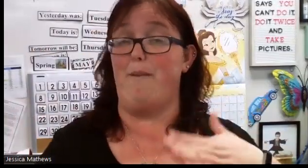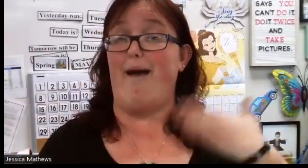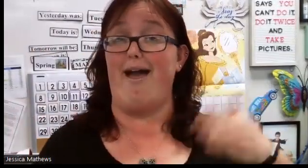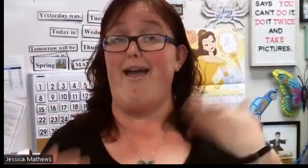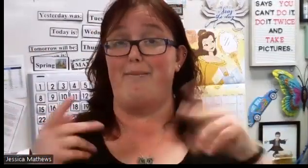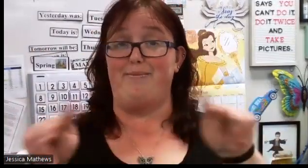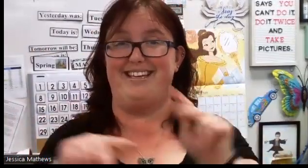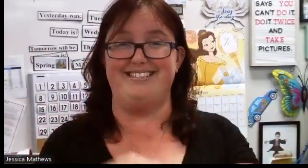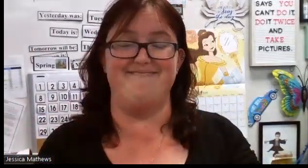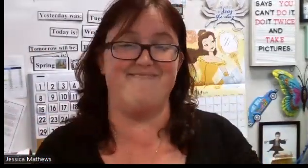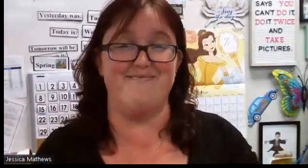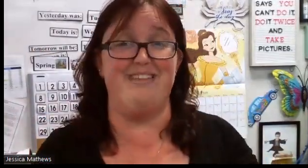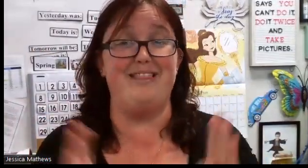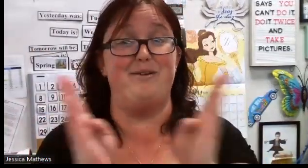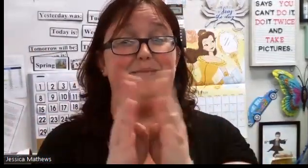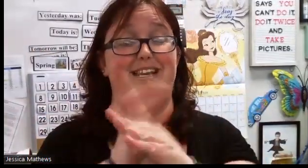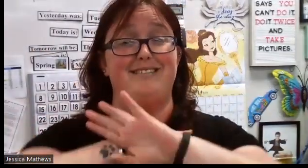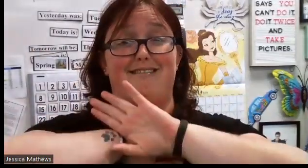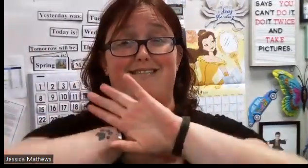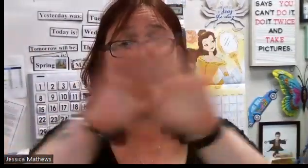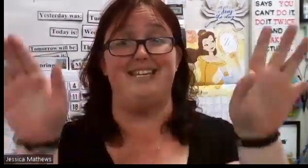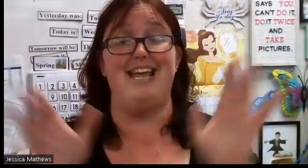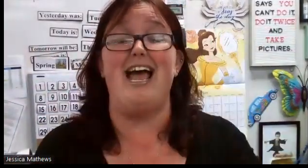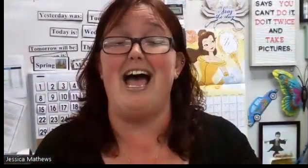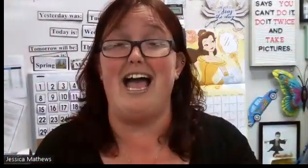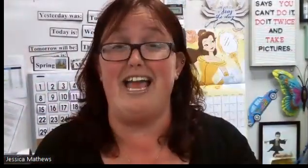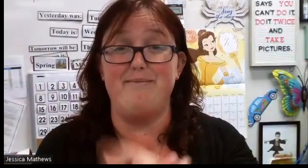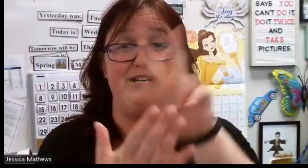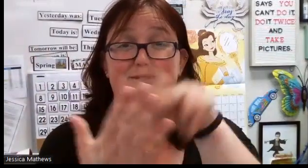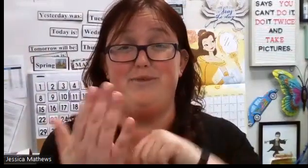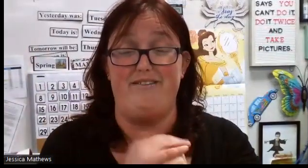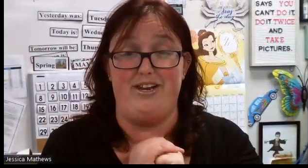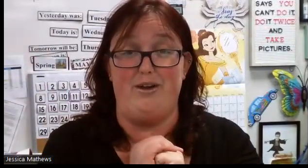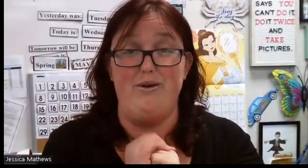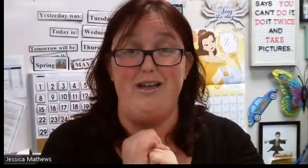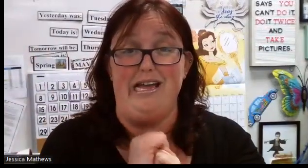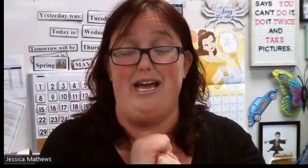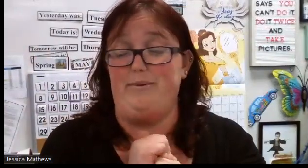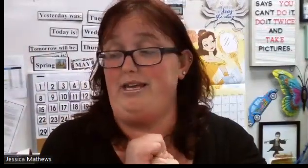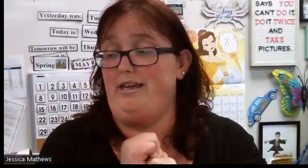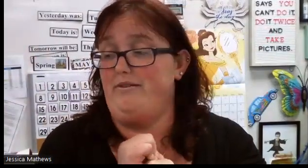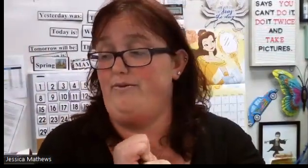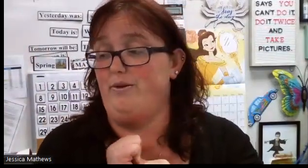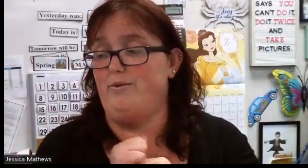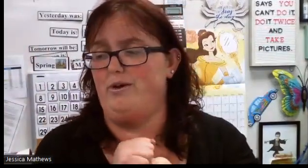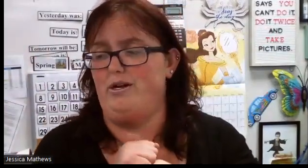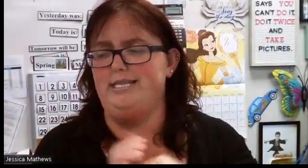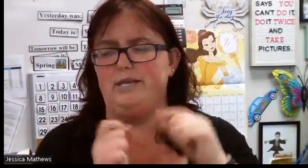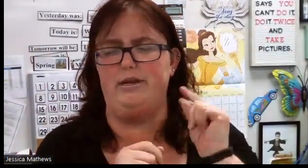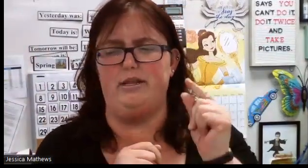are my happy place. With that though, meeting is all done. I'm going to do a reading video. I believe we're at least going to read